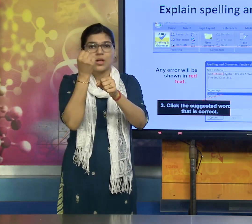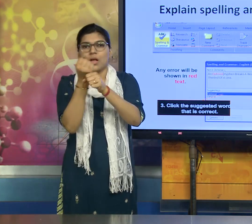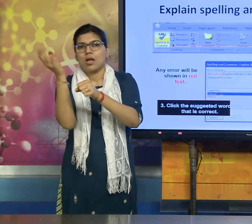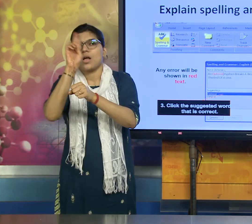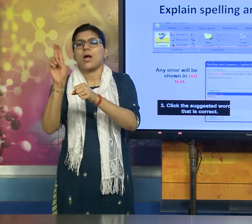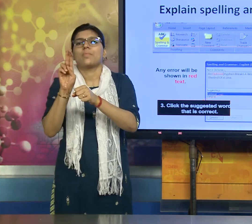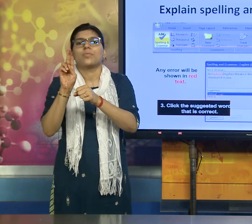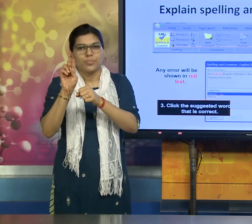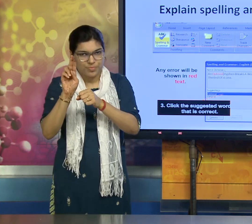Third,